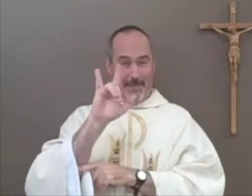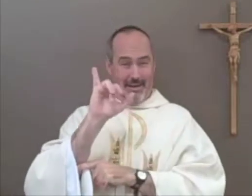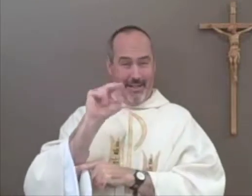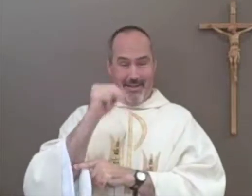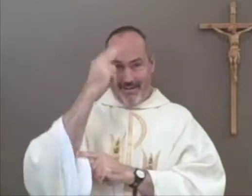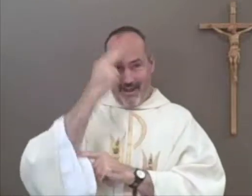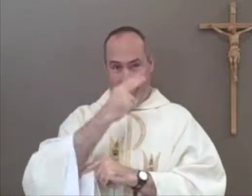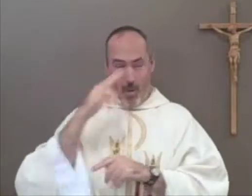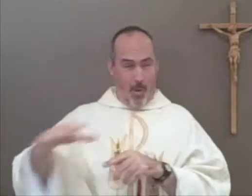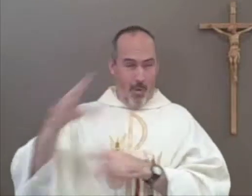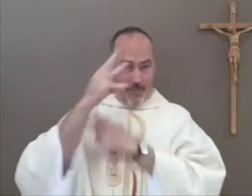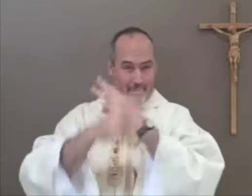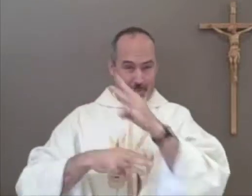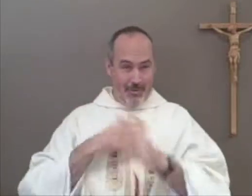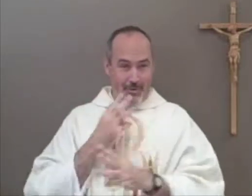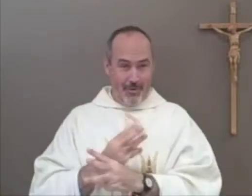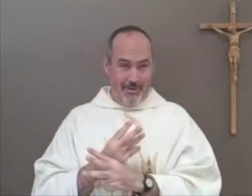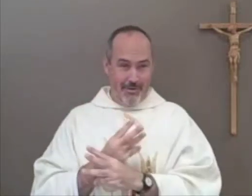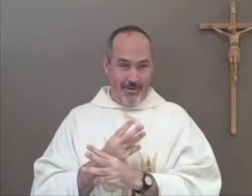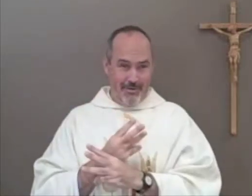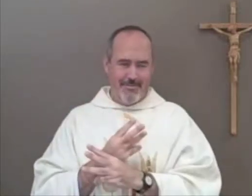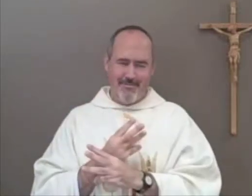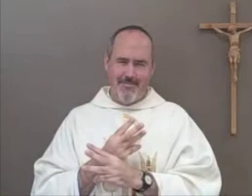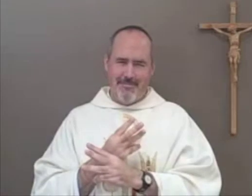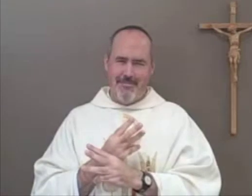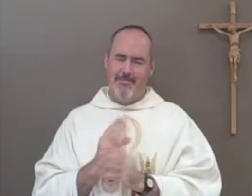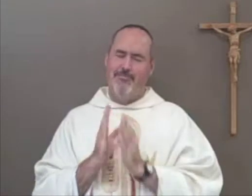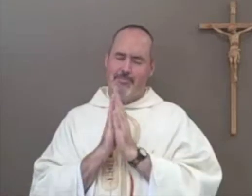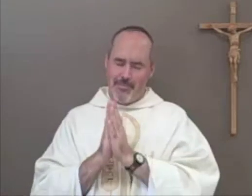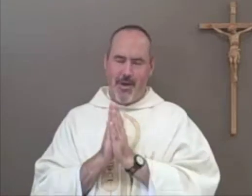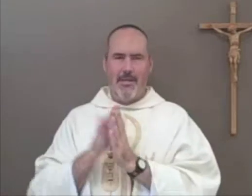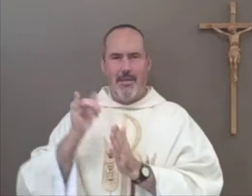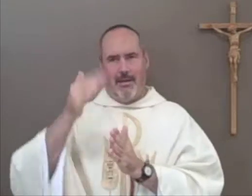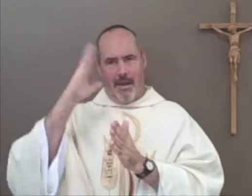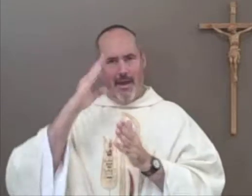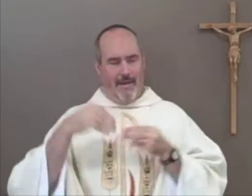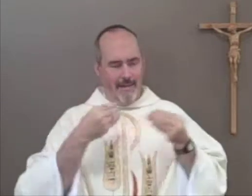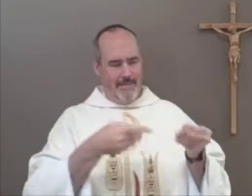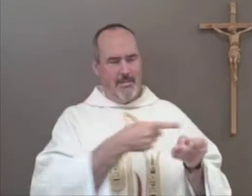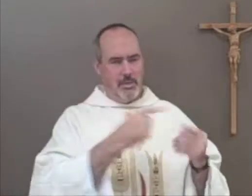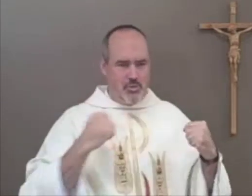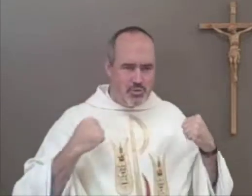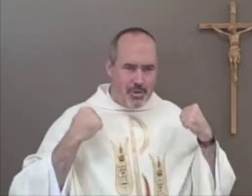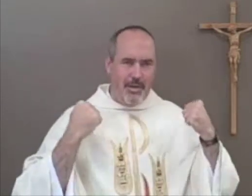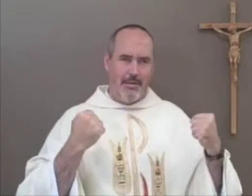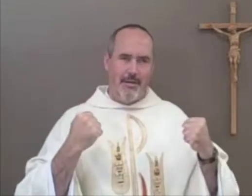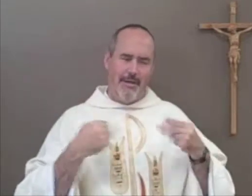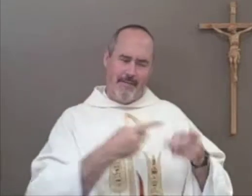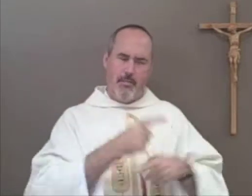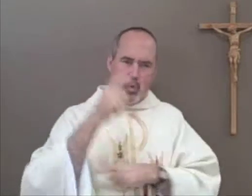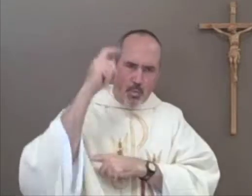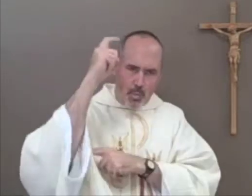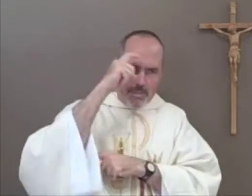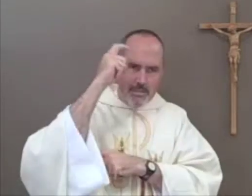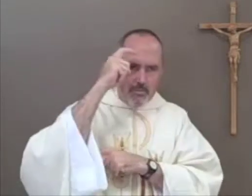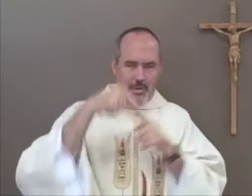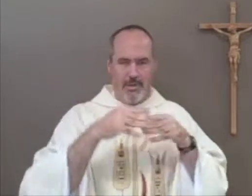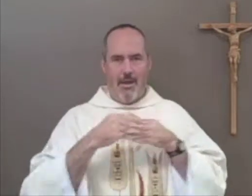1 billion Catholics worldwide. So we need to pray that God gives him the strength and the